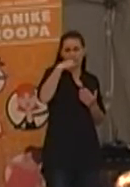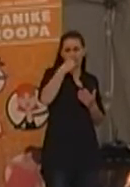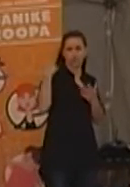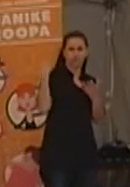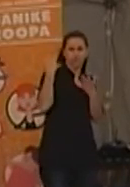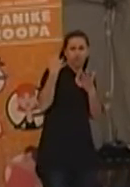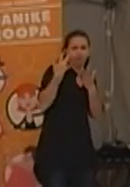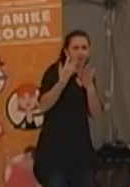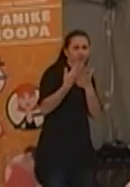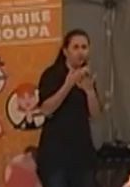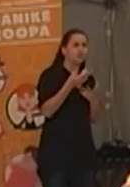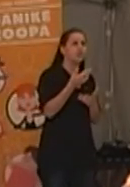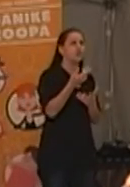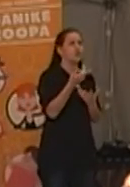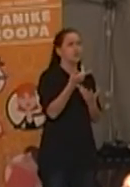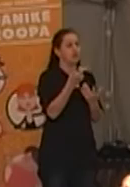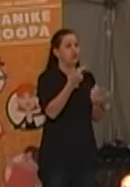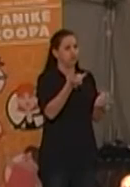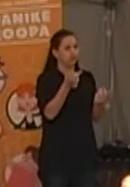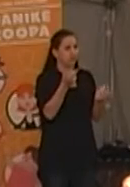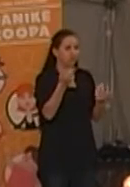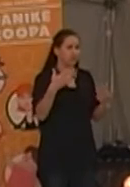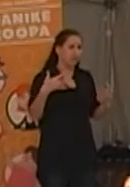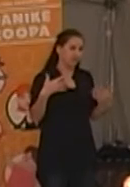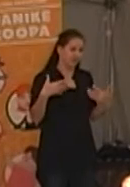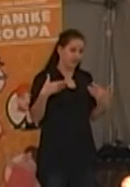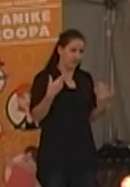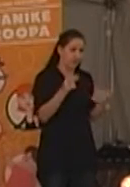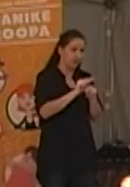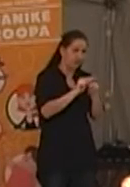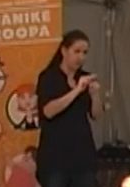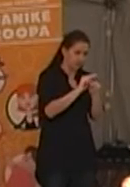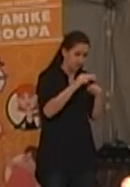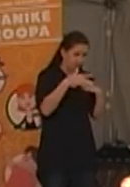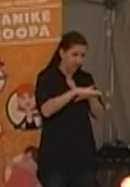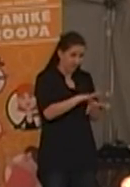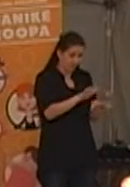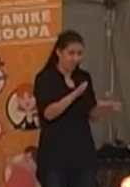The Nordic welfare society as it exists today is not what it was like 15 years ago.